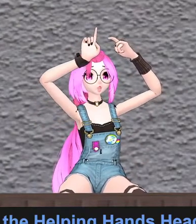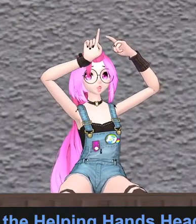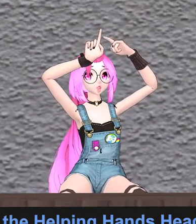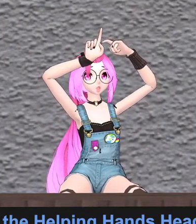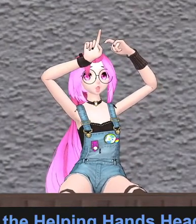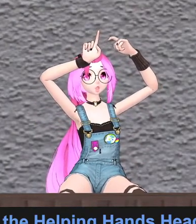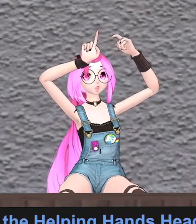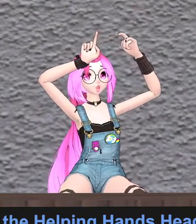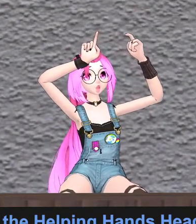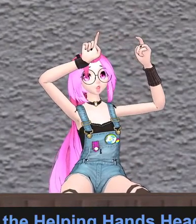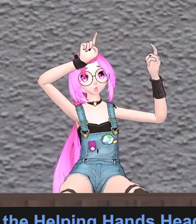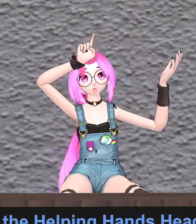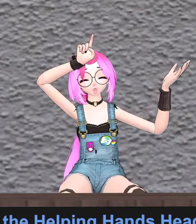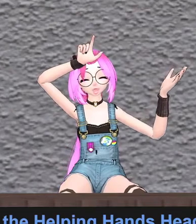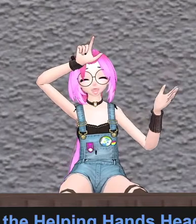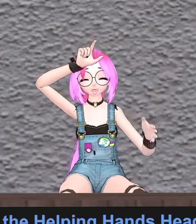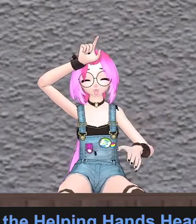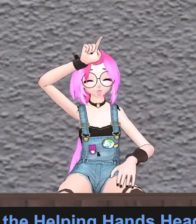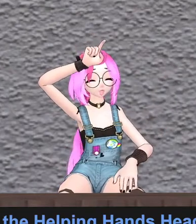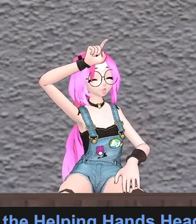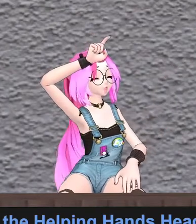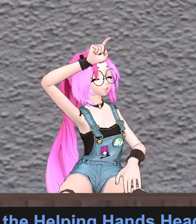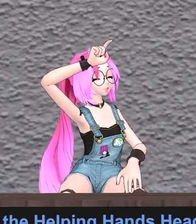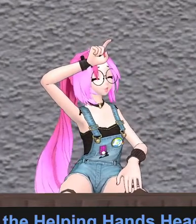the snake at the top of their head on like, looks like a crown. It's just like that.